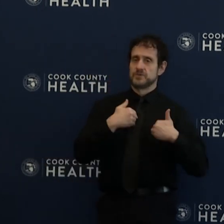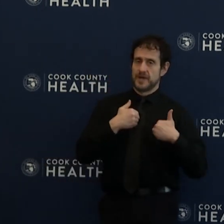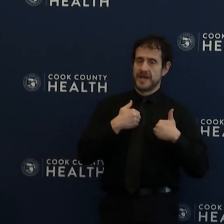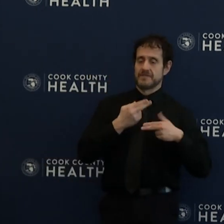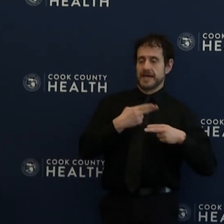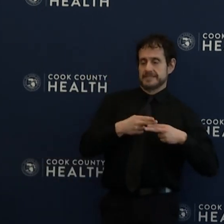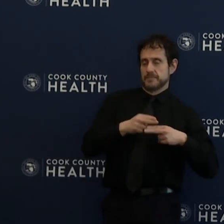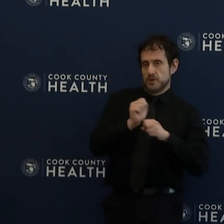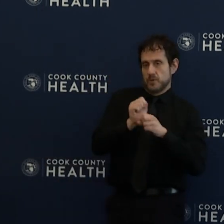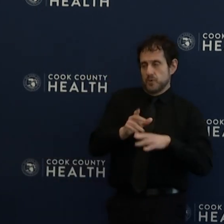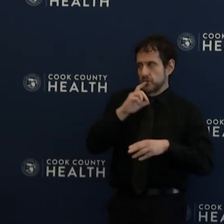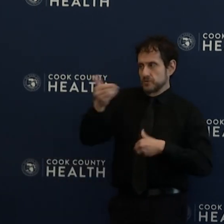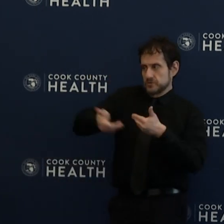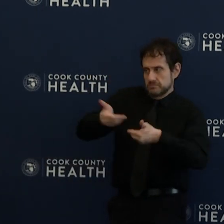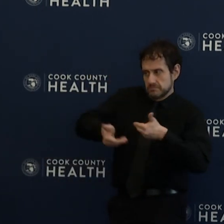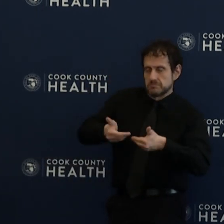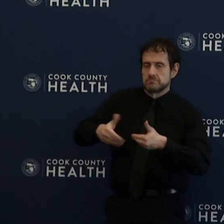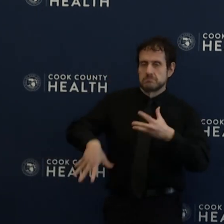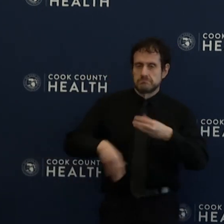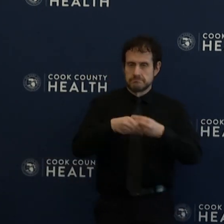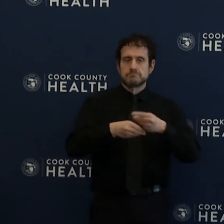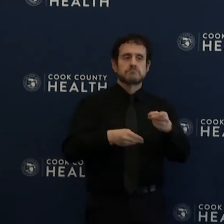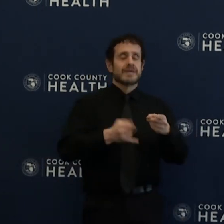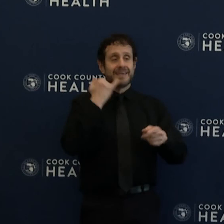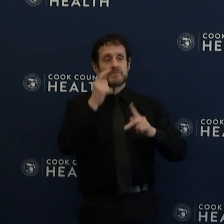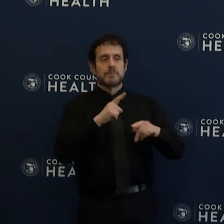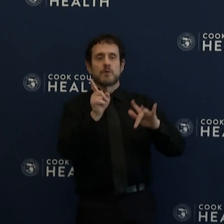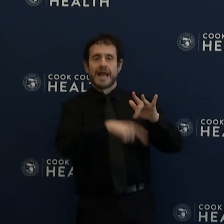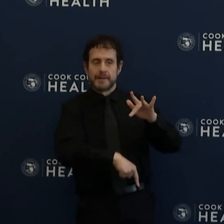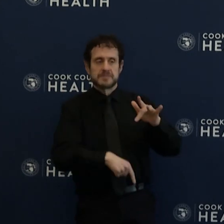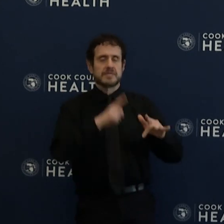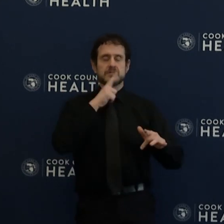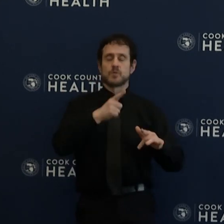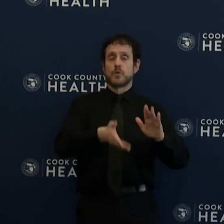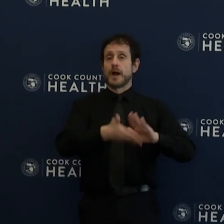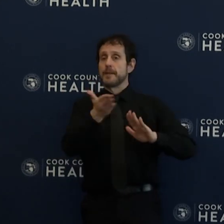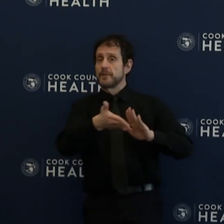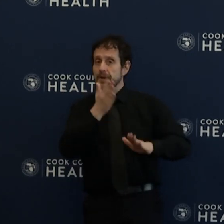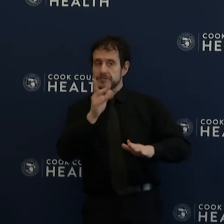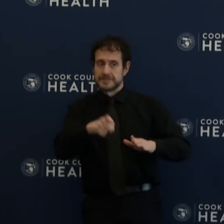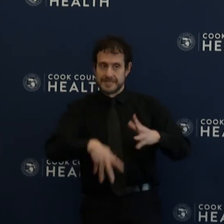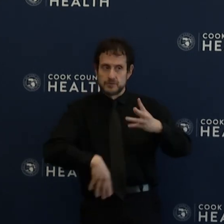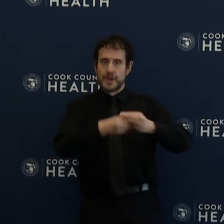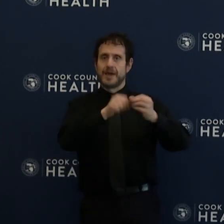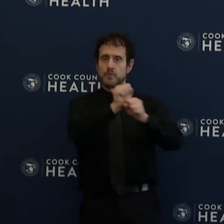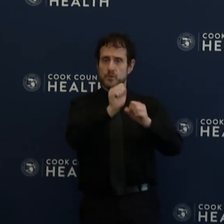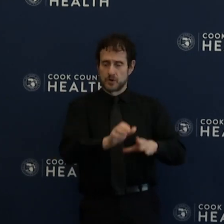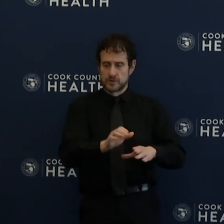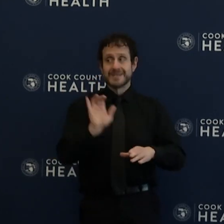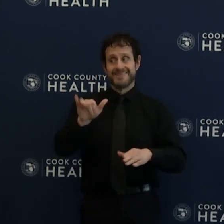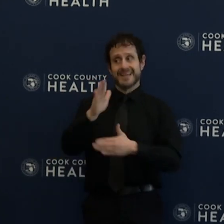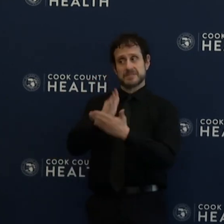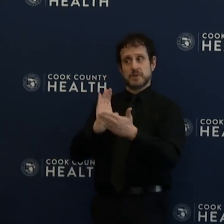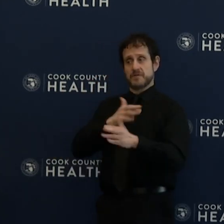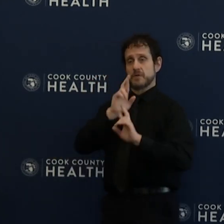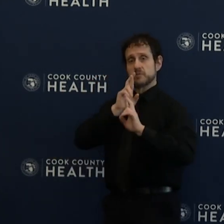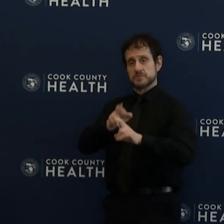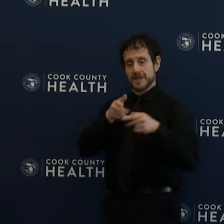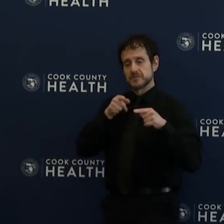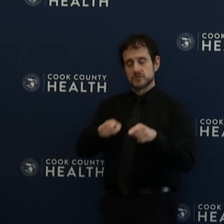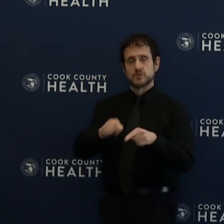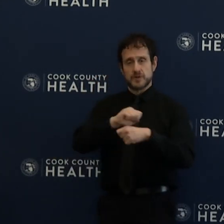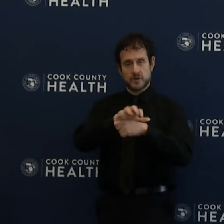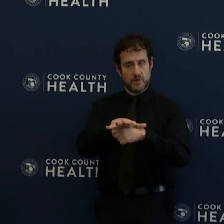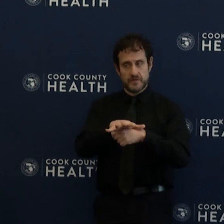either absences, operations, or new programs that need to be stood up. They have been part of our response throughout COVID, and they will be with